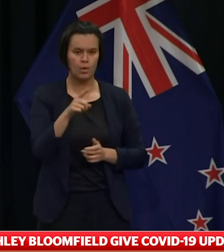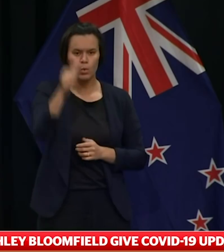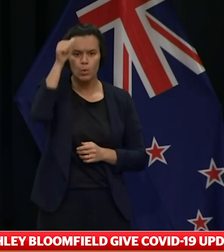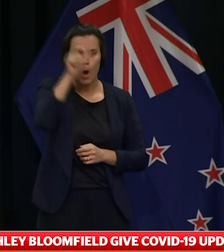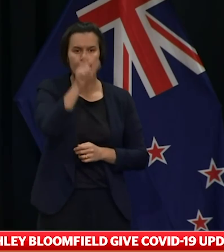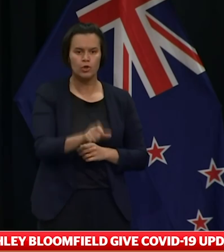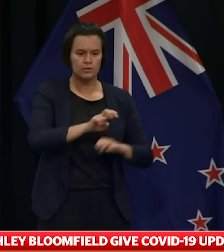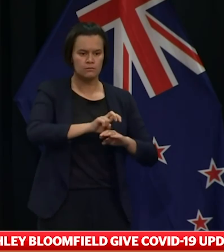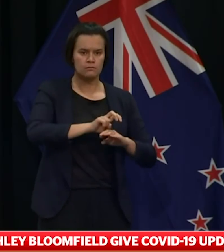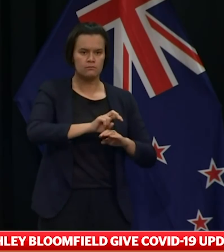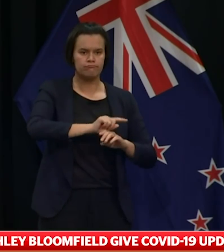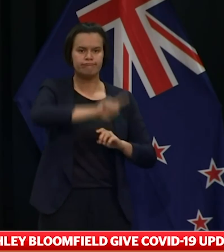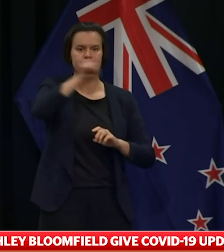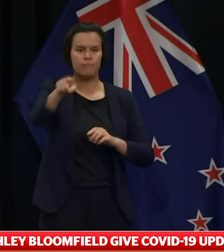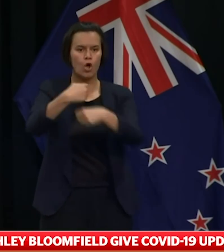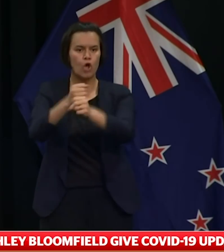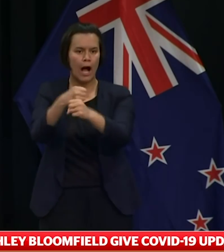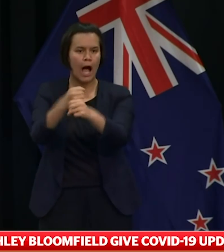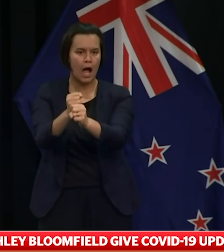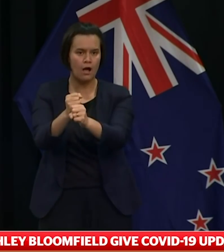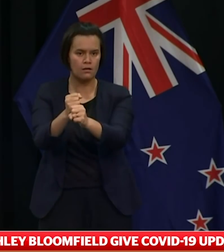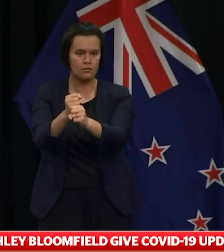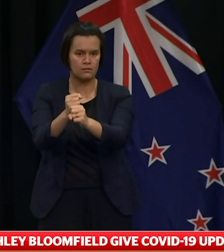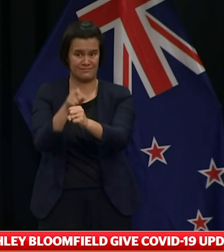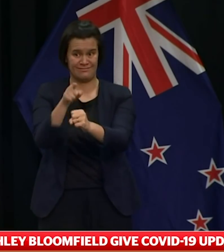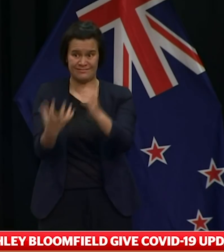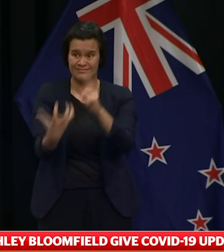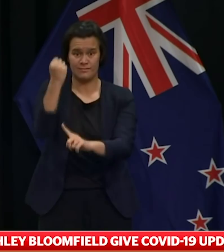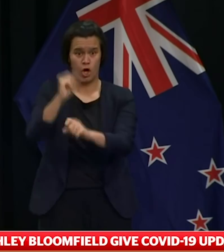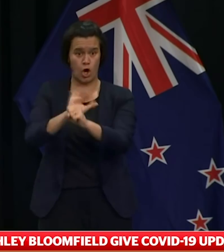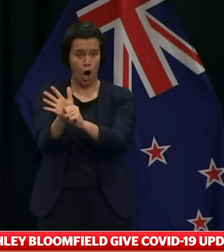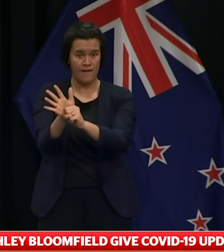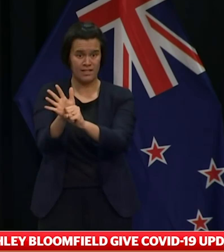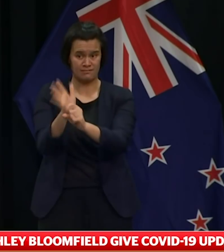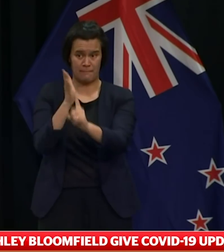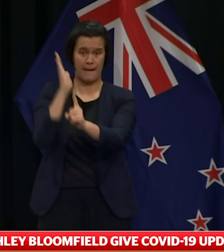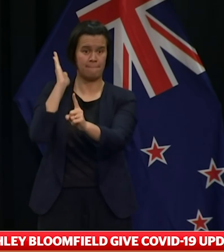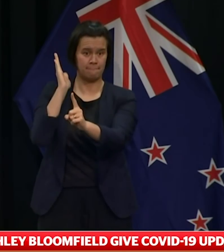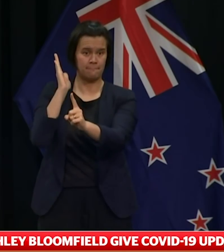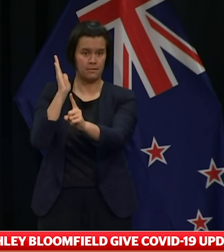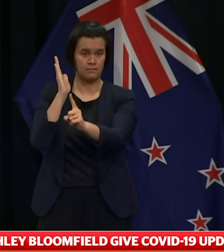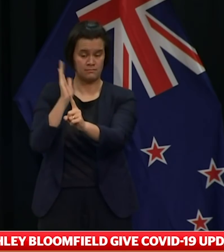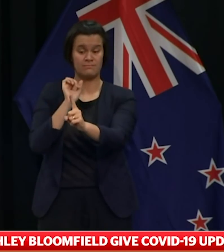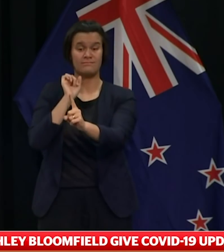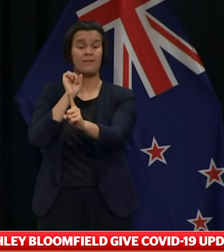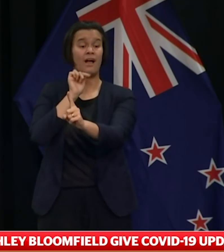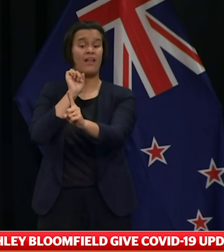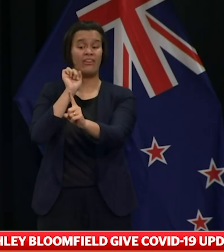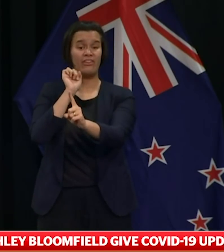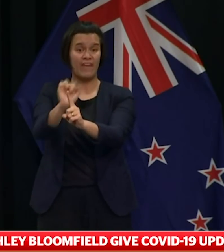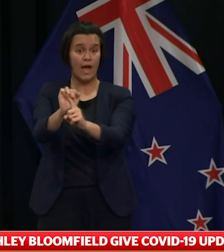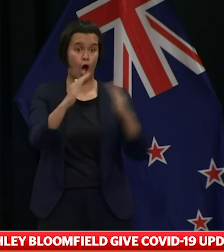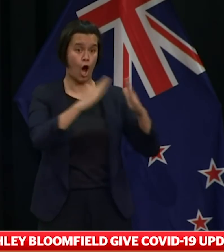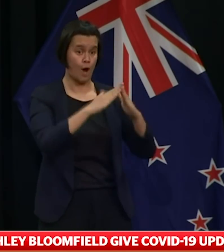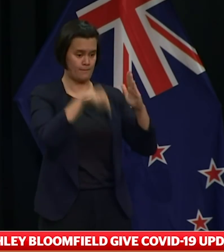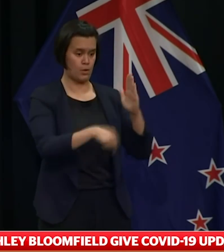who travelled to Tonga and was reported as returning a positive test. All 4 of those household contacts,